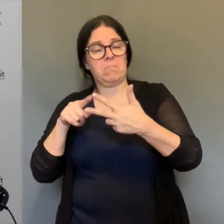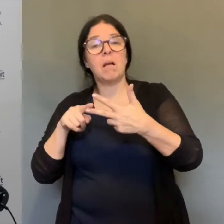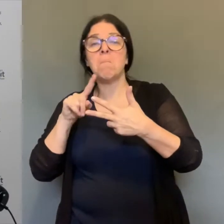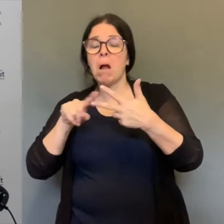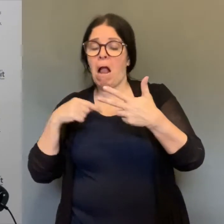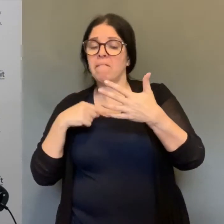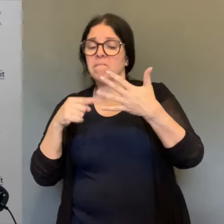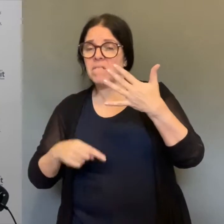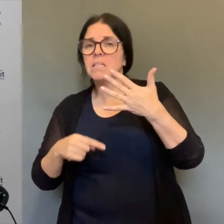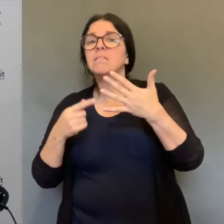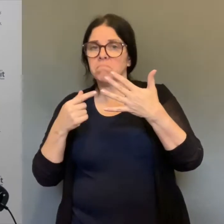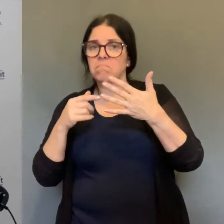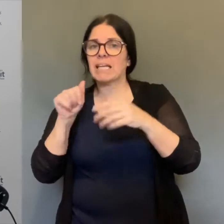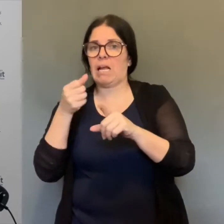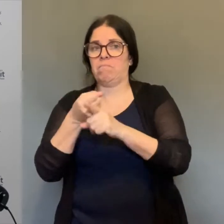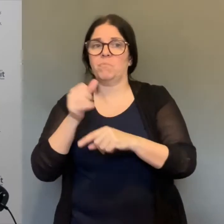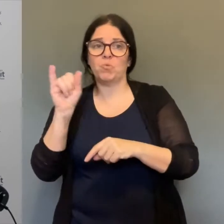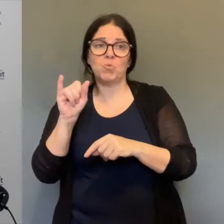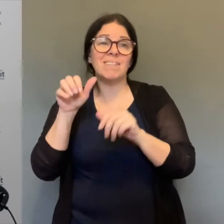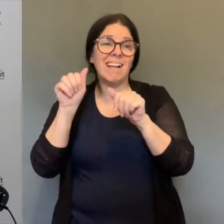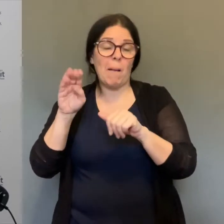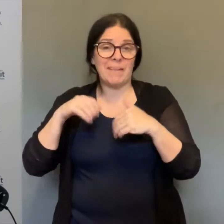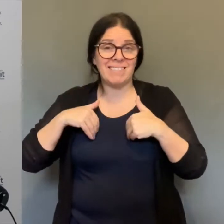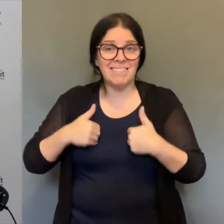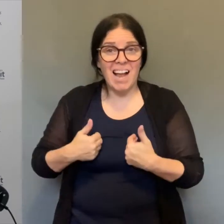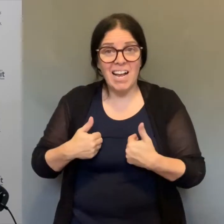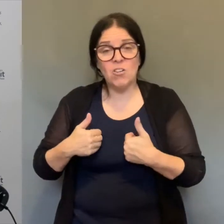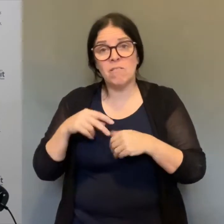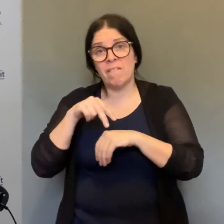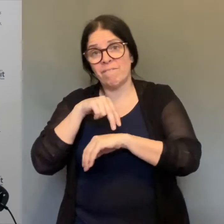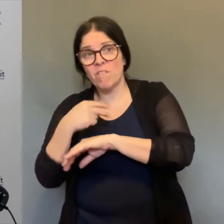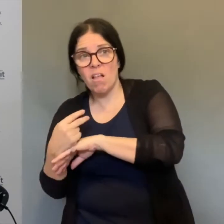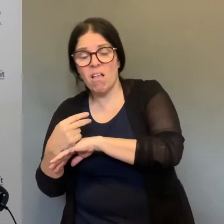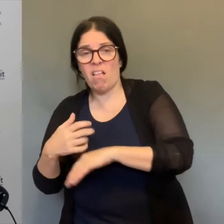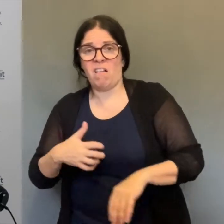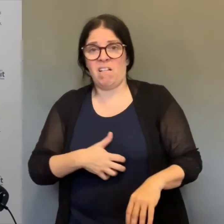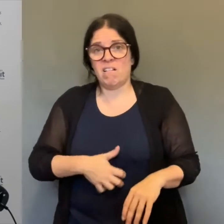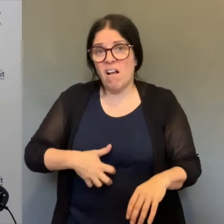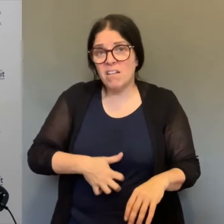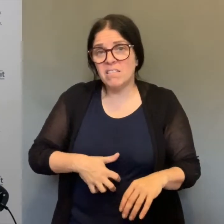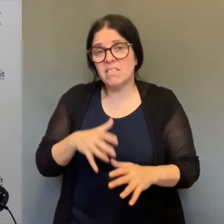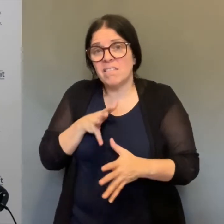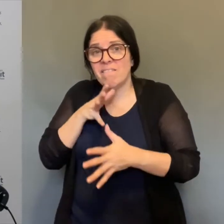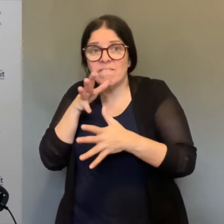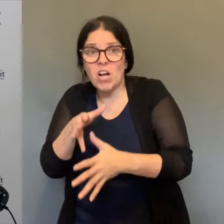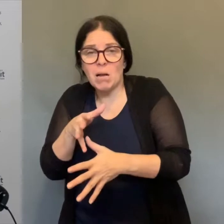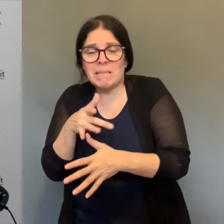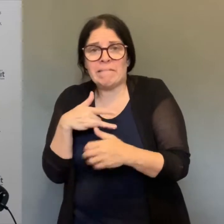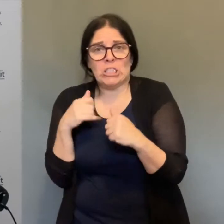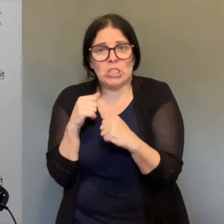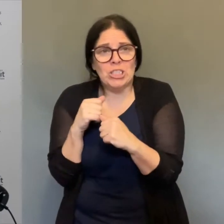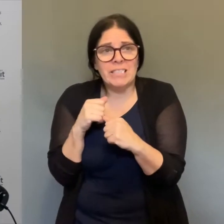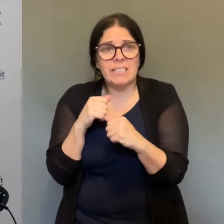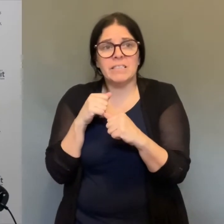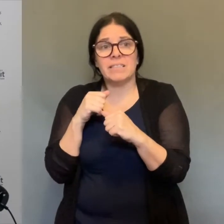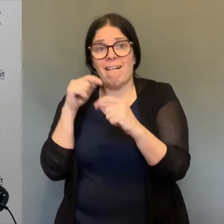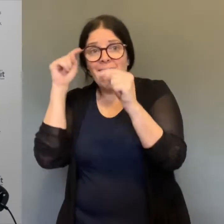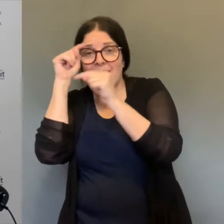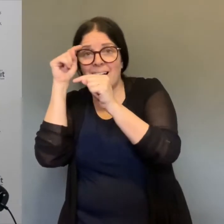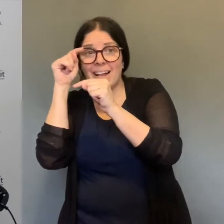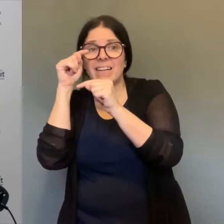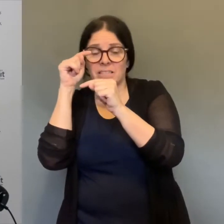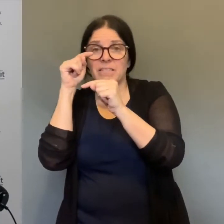Ontario, or call your primary healthcare provider for a phone or virtual assessment. They will be able to guide you in next